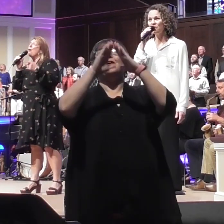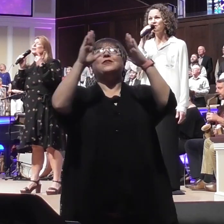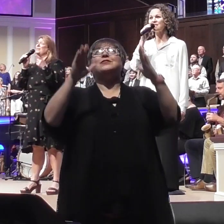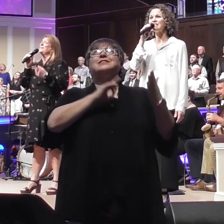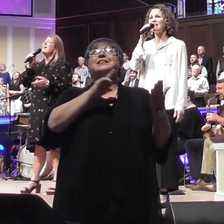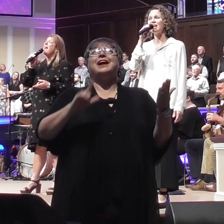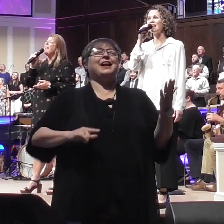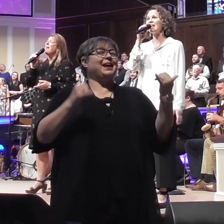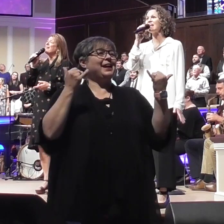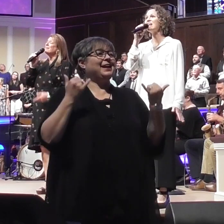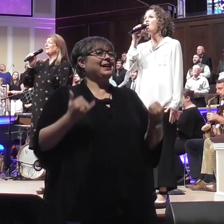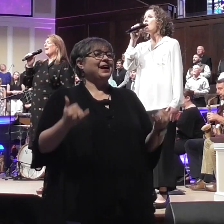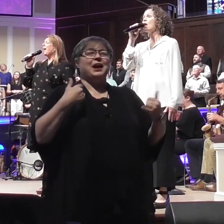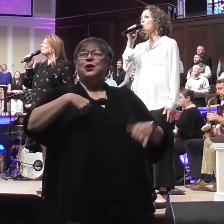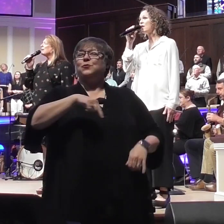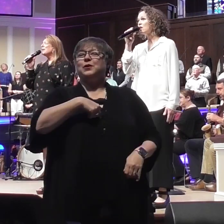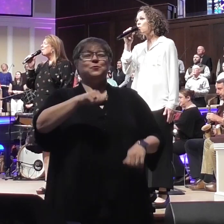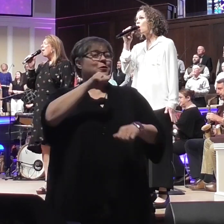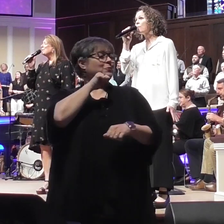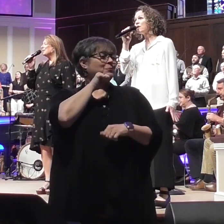Lord today.